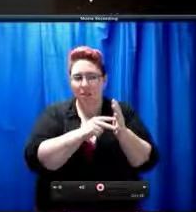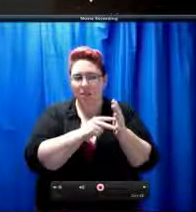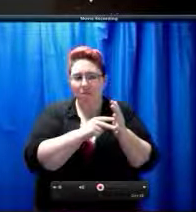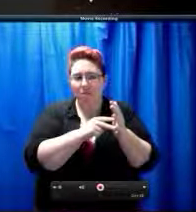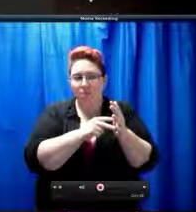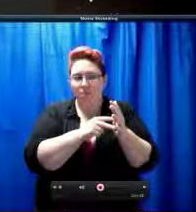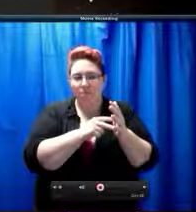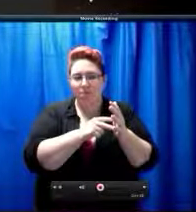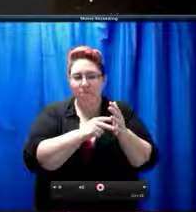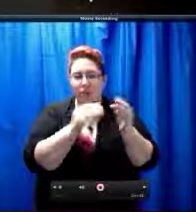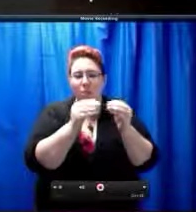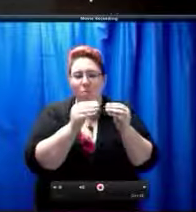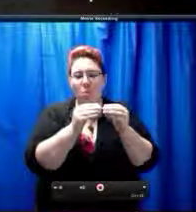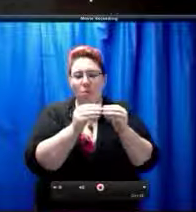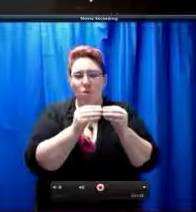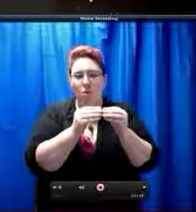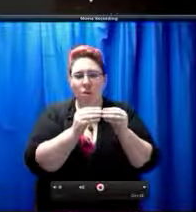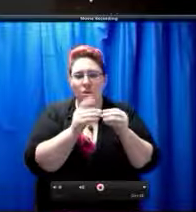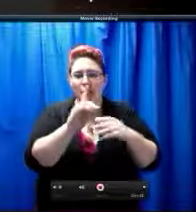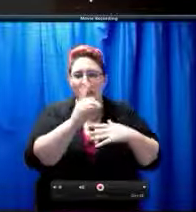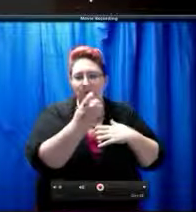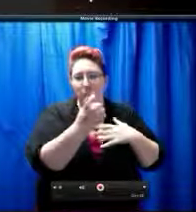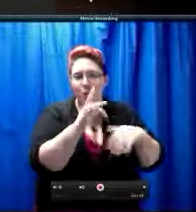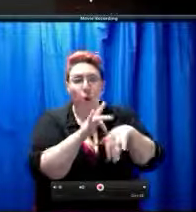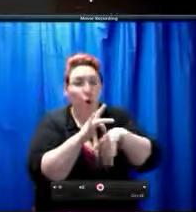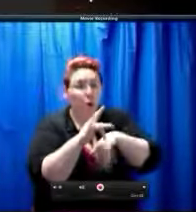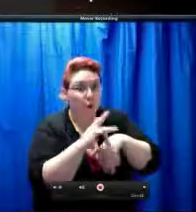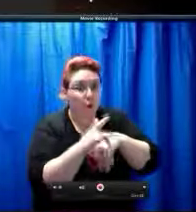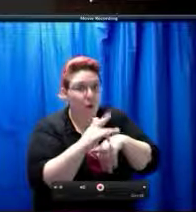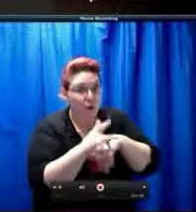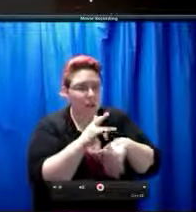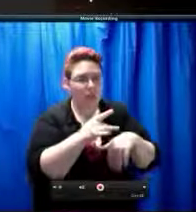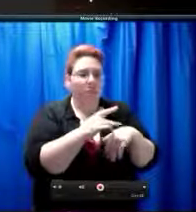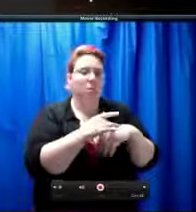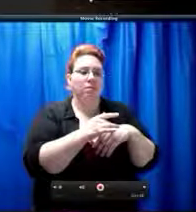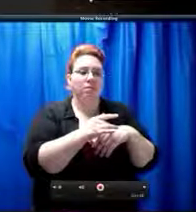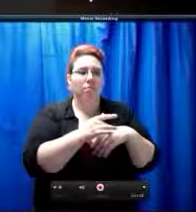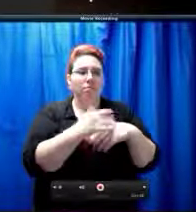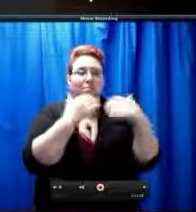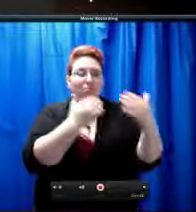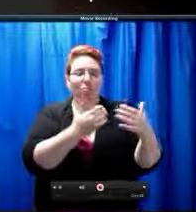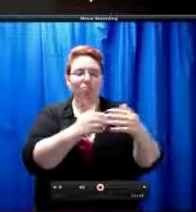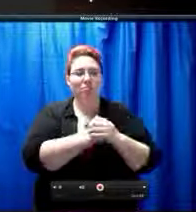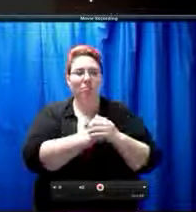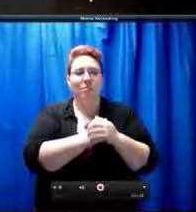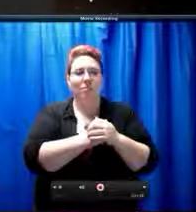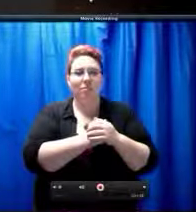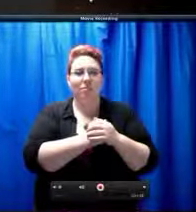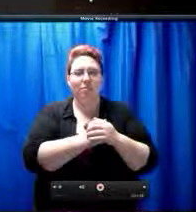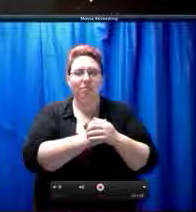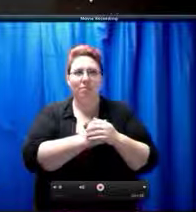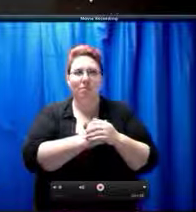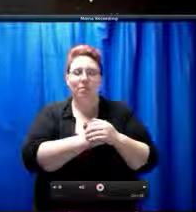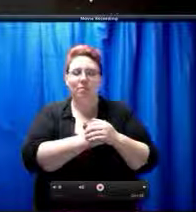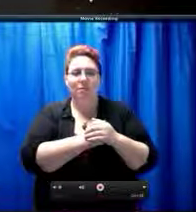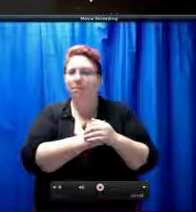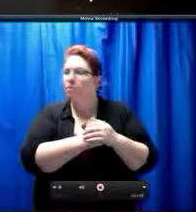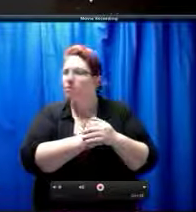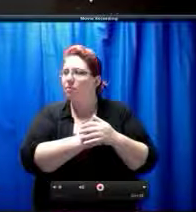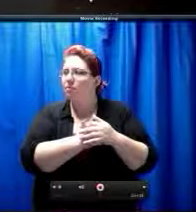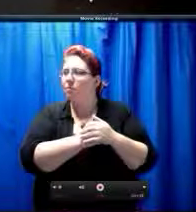better science, which is really great. I'm sure that most of you have heard of mammograms for breast cancers and pap smears